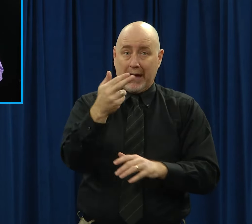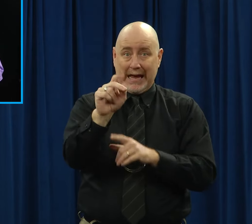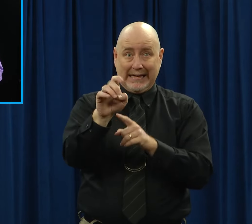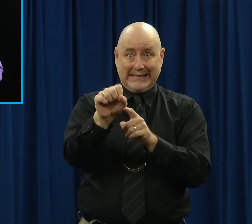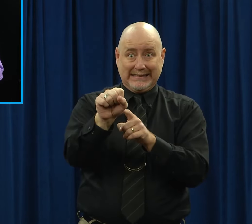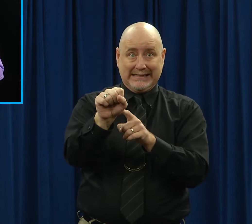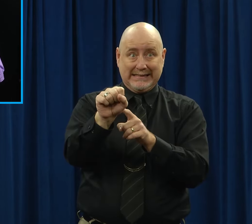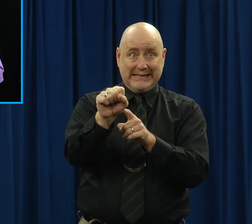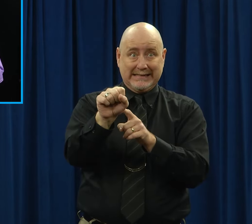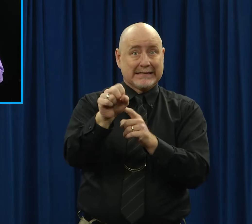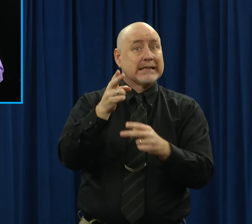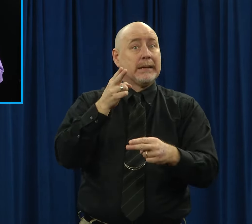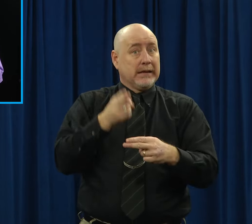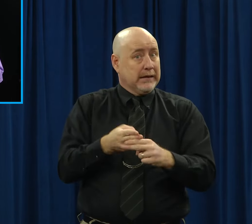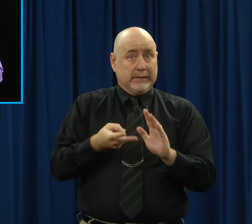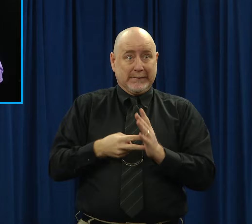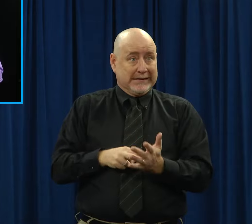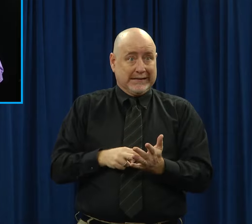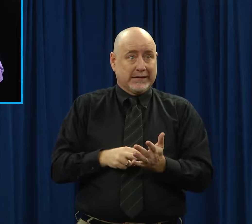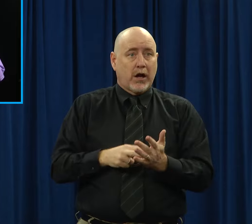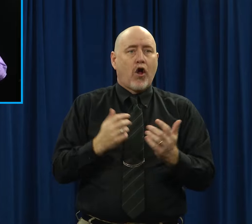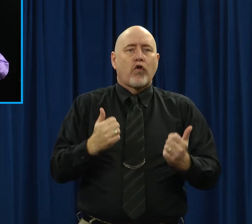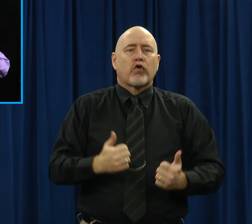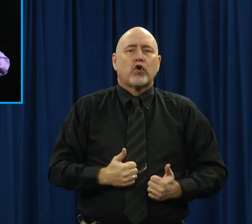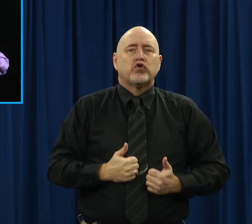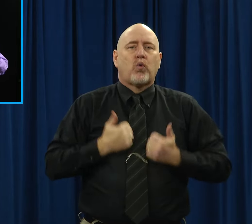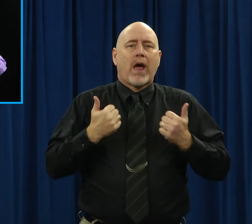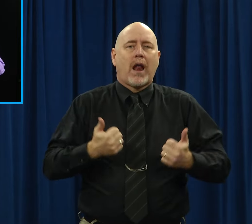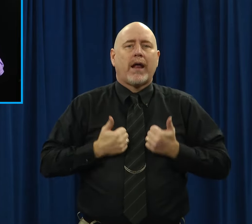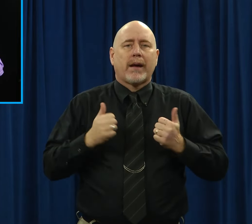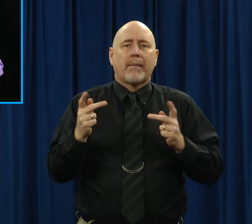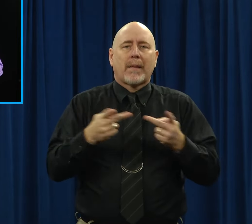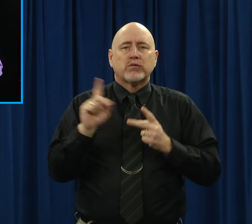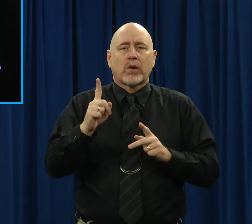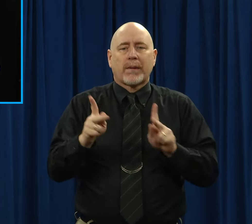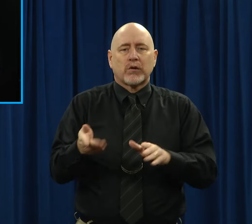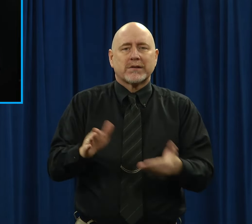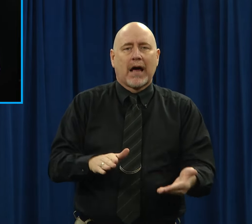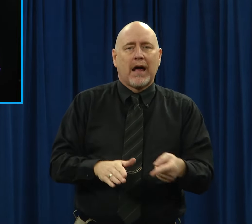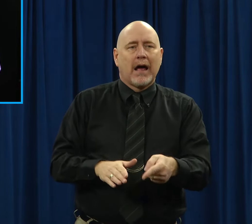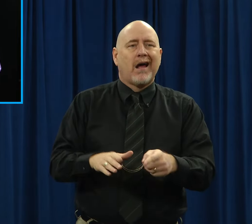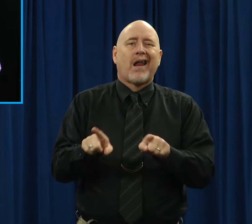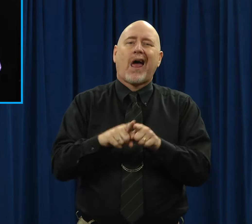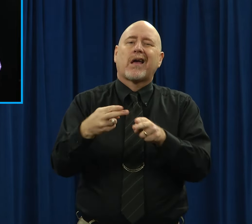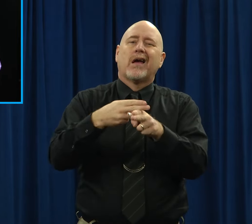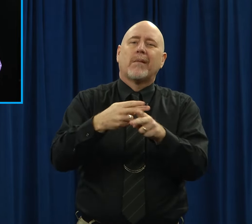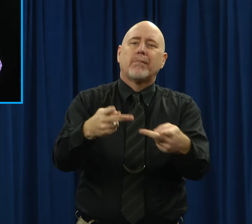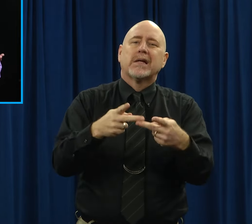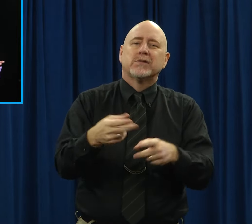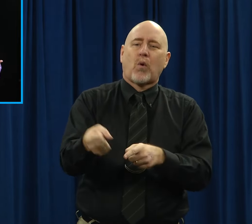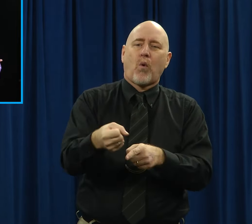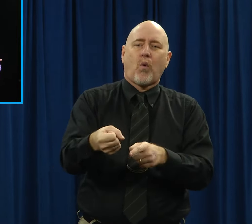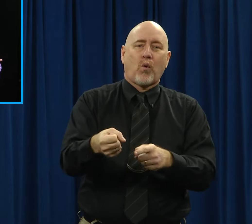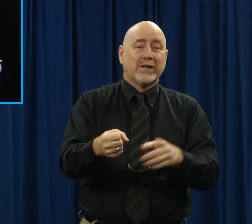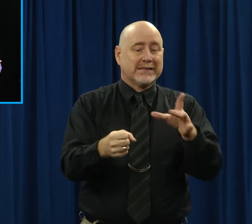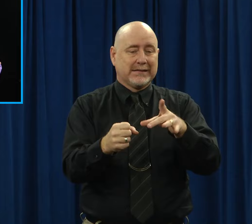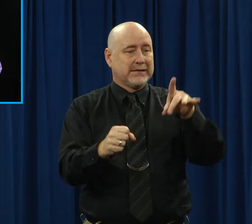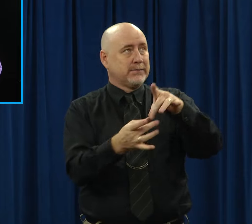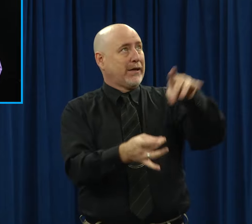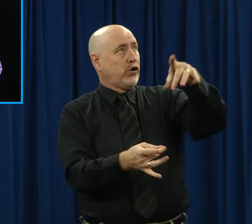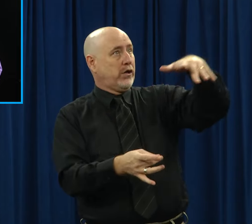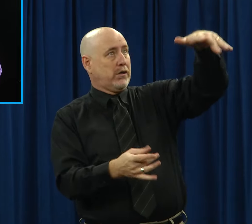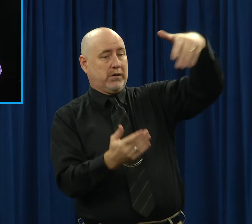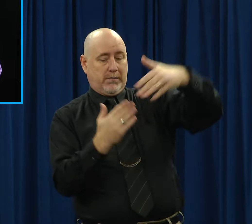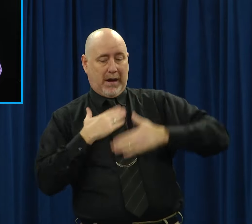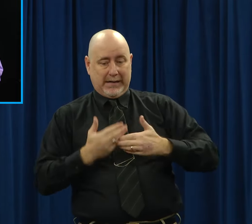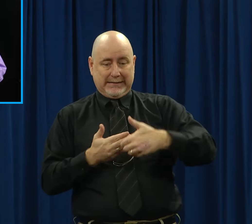right. The word Hades actually refers to the dwelling place of the dead. It's kind of a holding area for